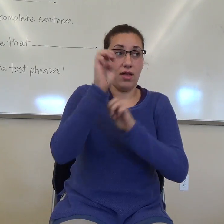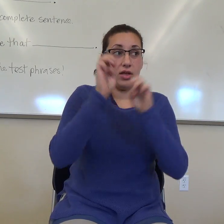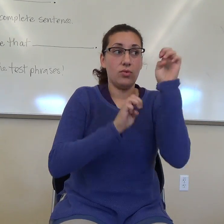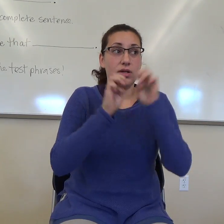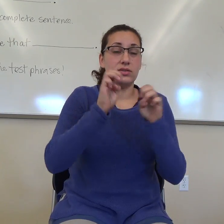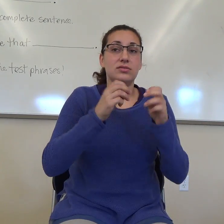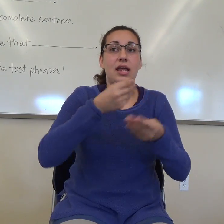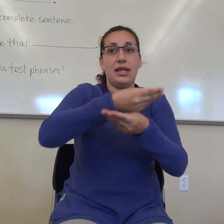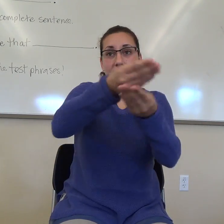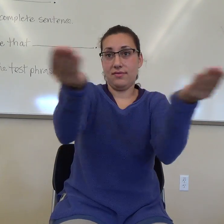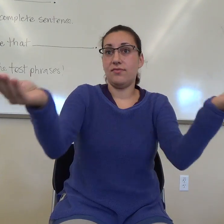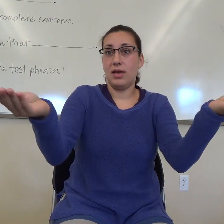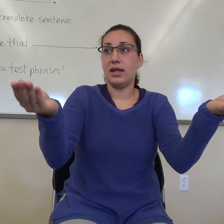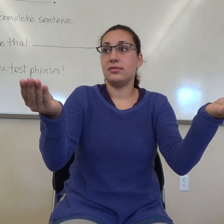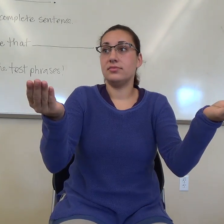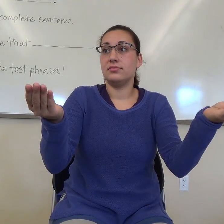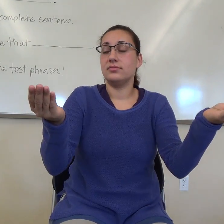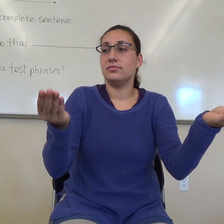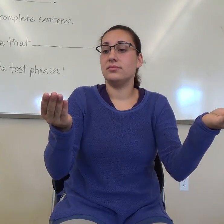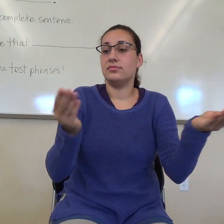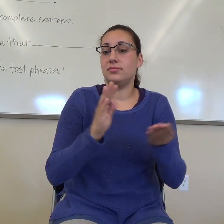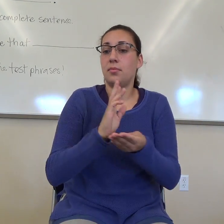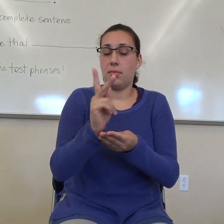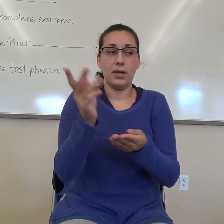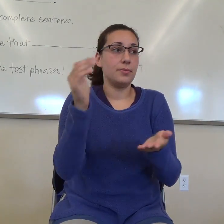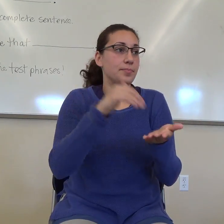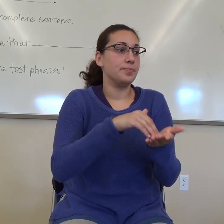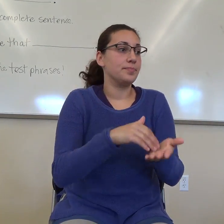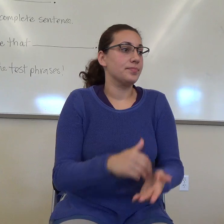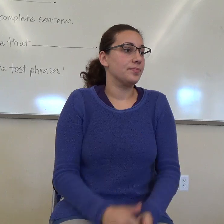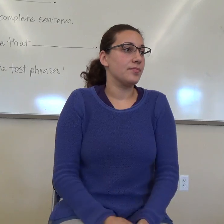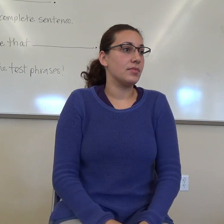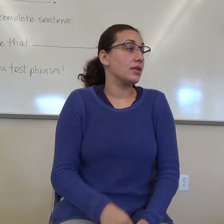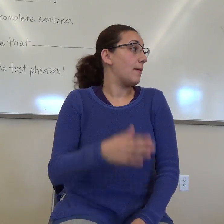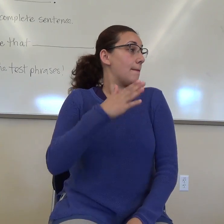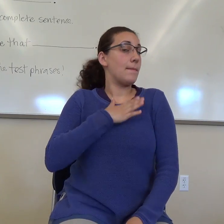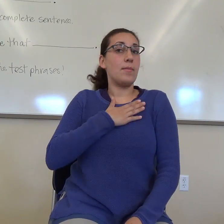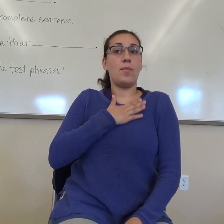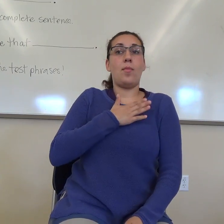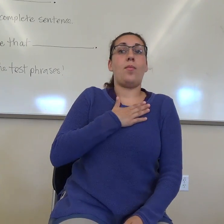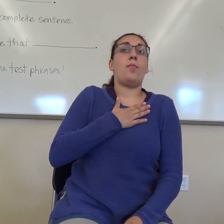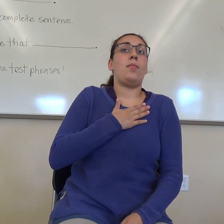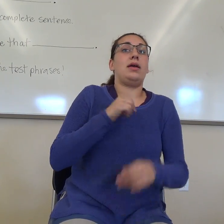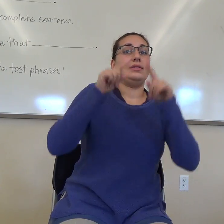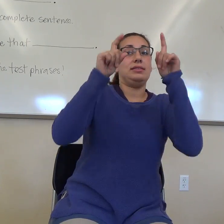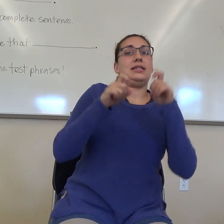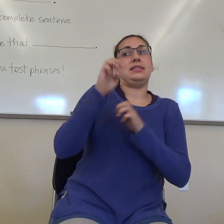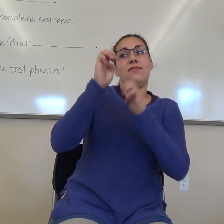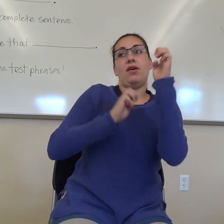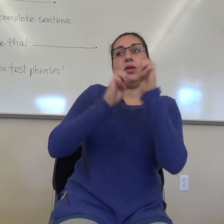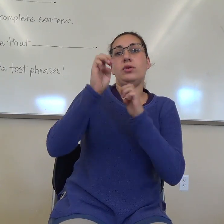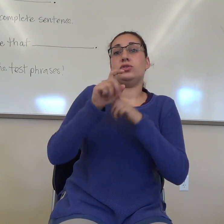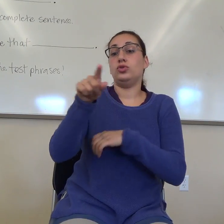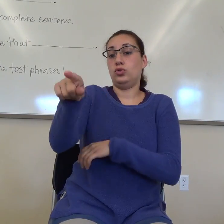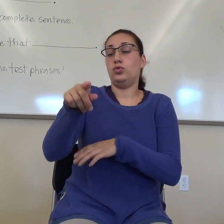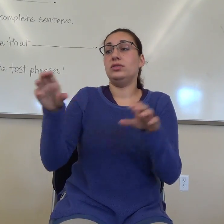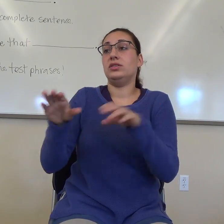you, and this is my midterm evaluation. You did your own midterm evaluation